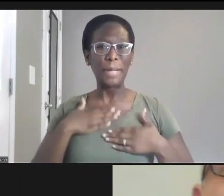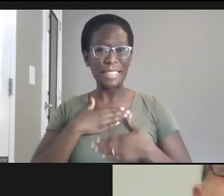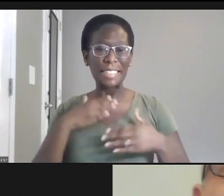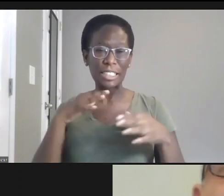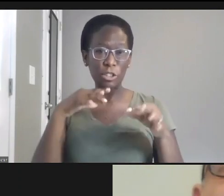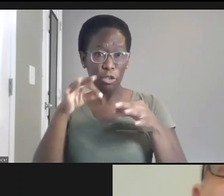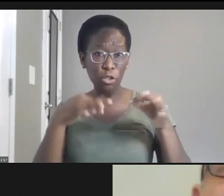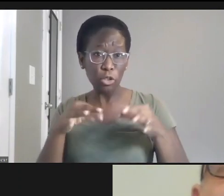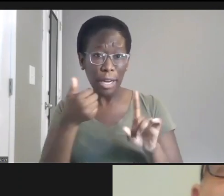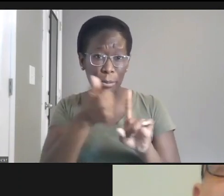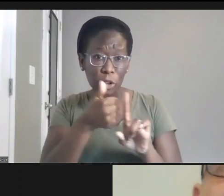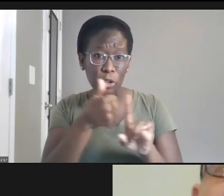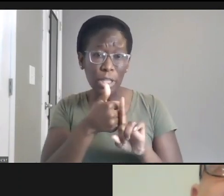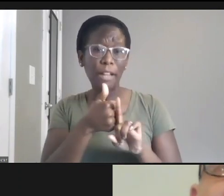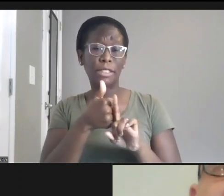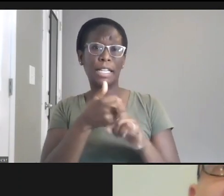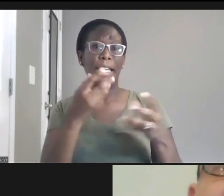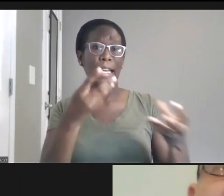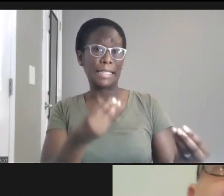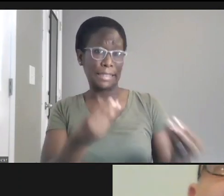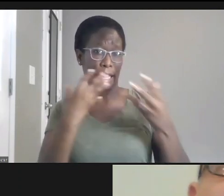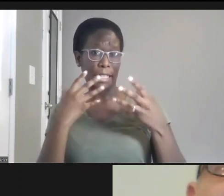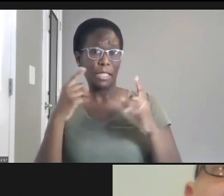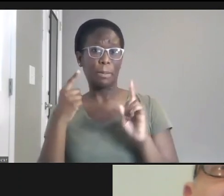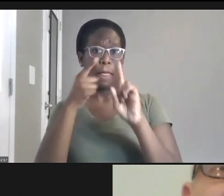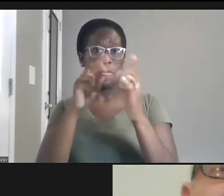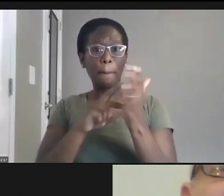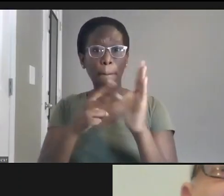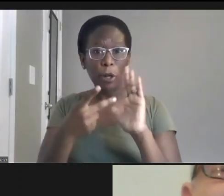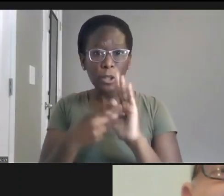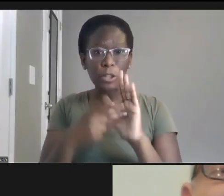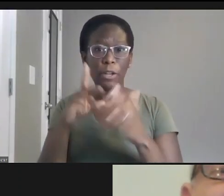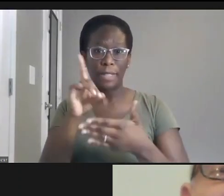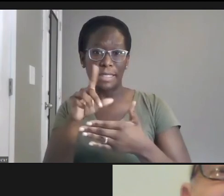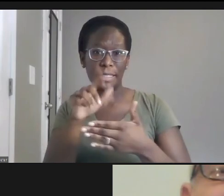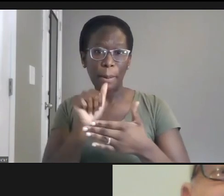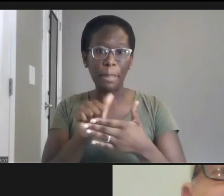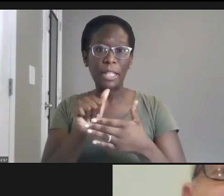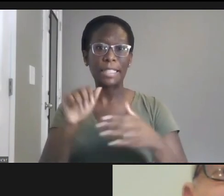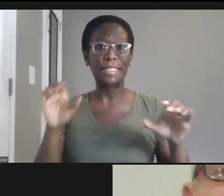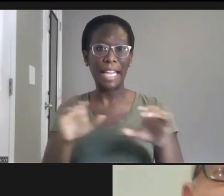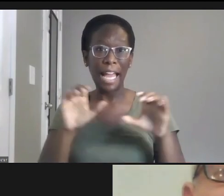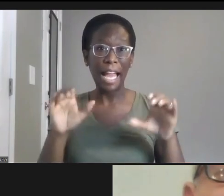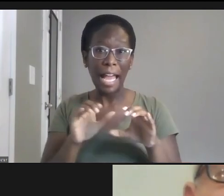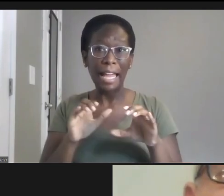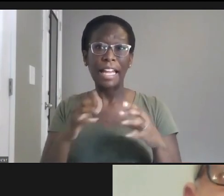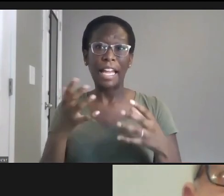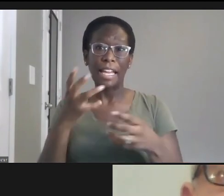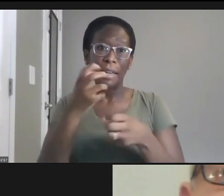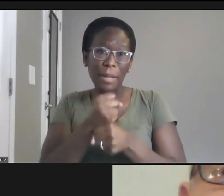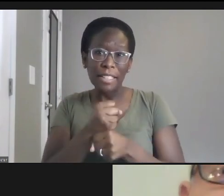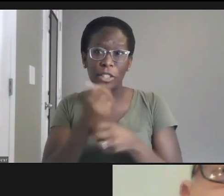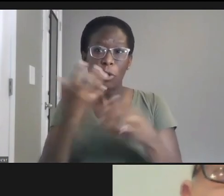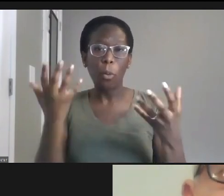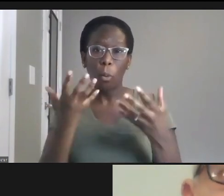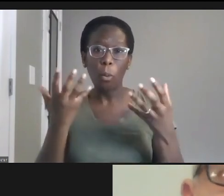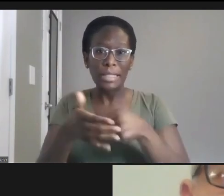us about the purpose of the Americans with Disabilities Act and basically what it covers?